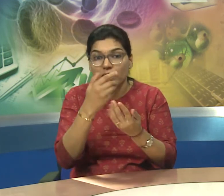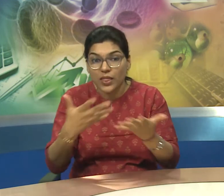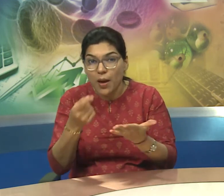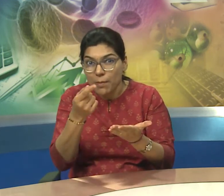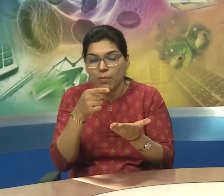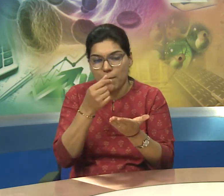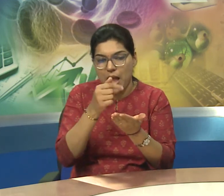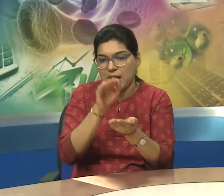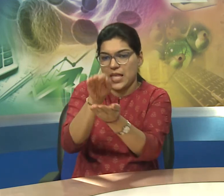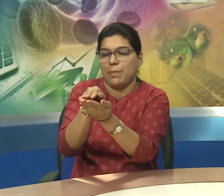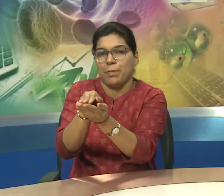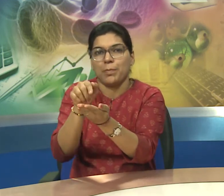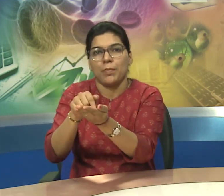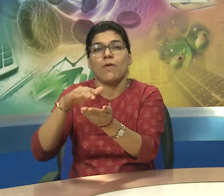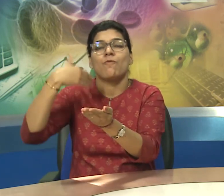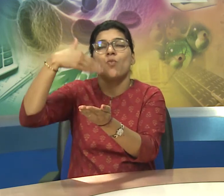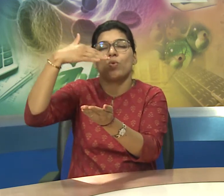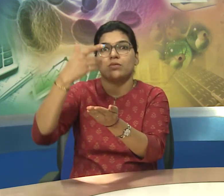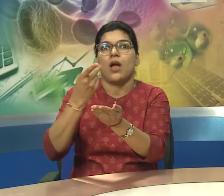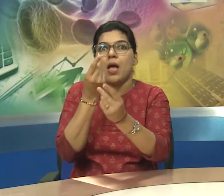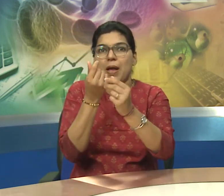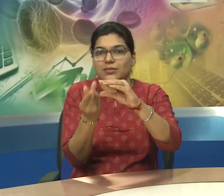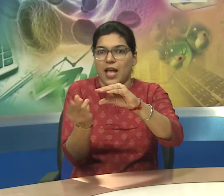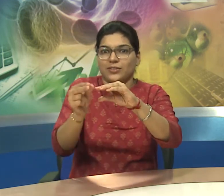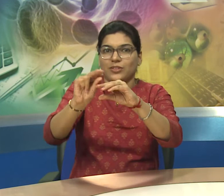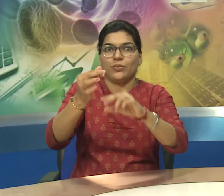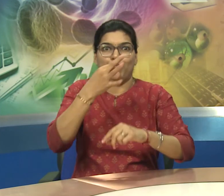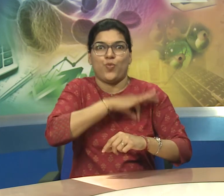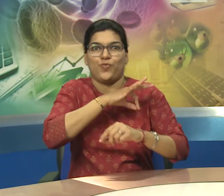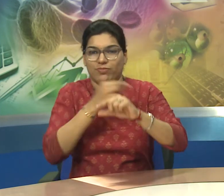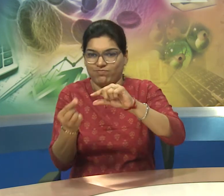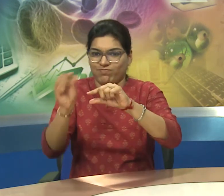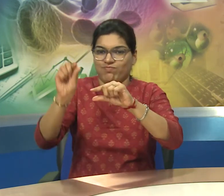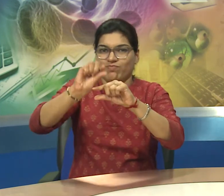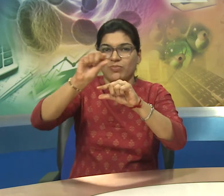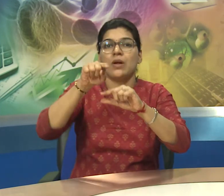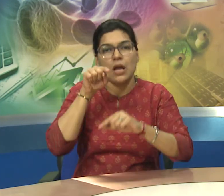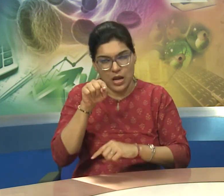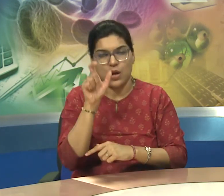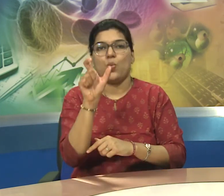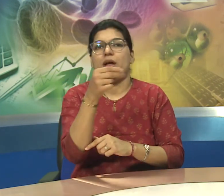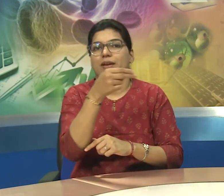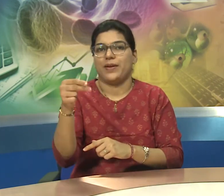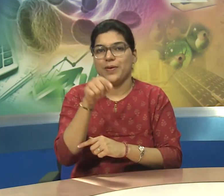invested in land, bank, with the aim of giving profit in future.